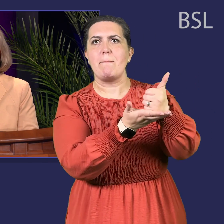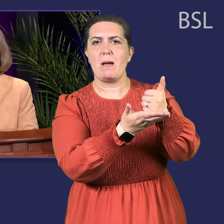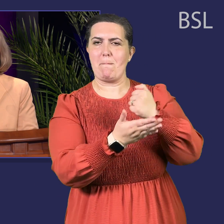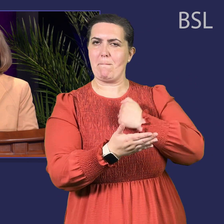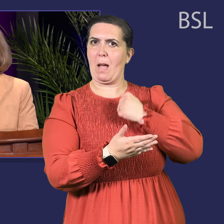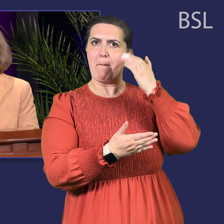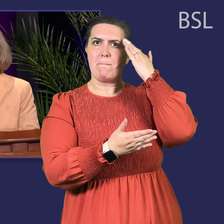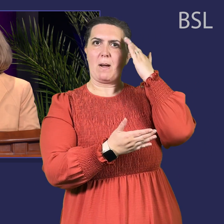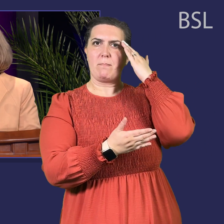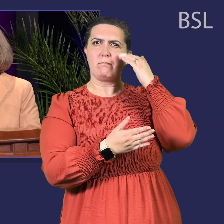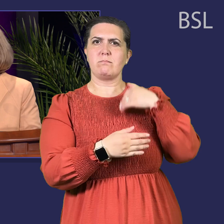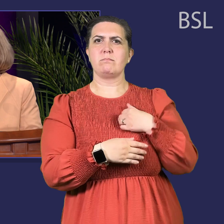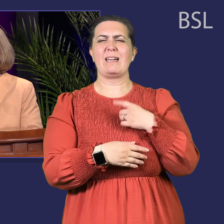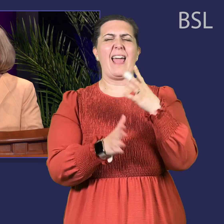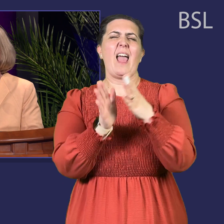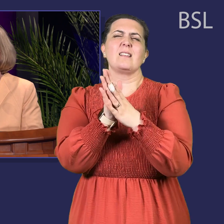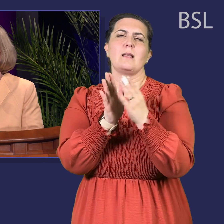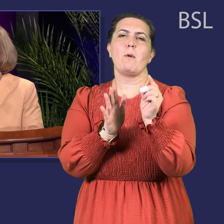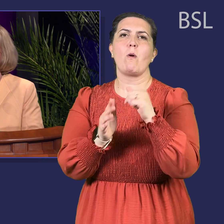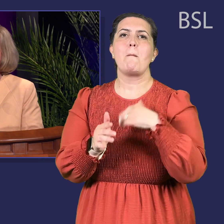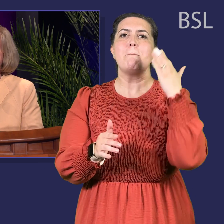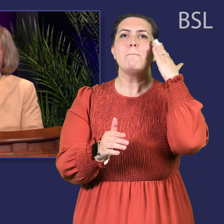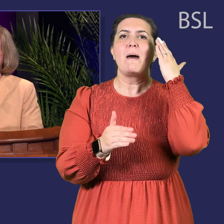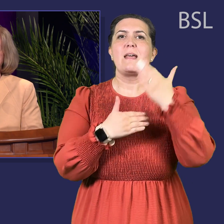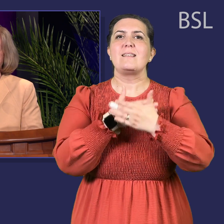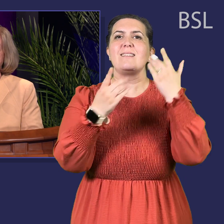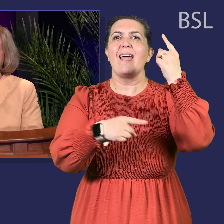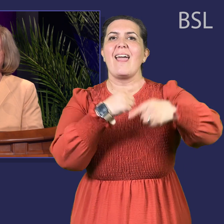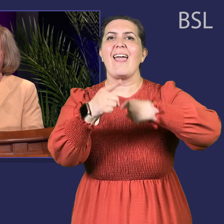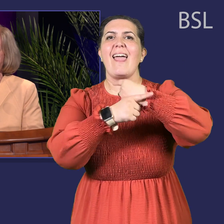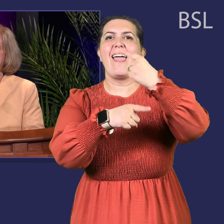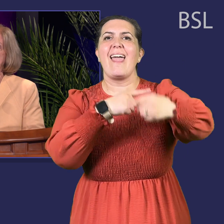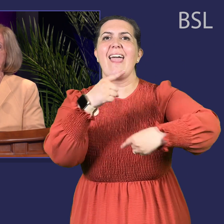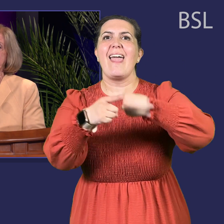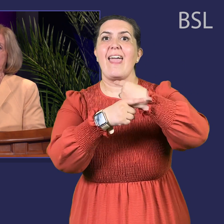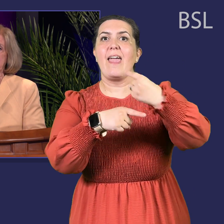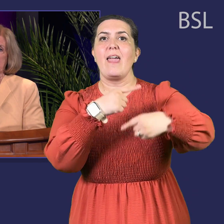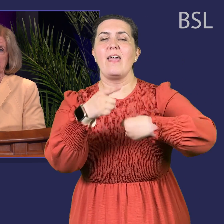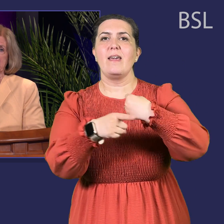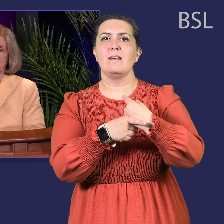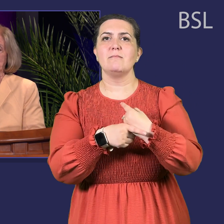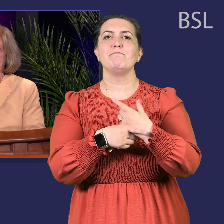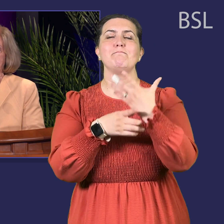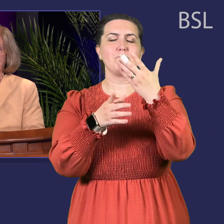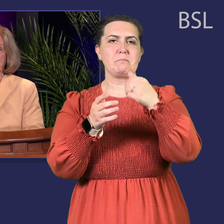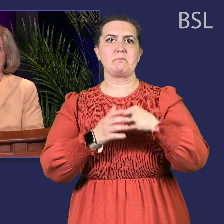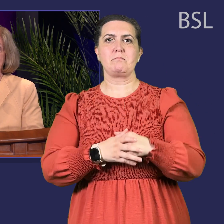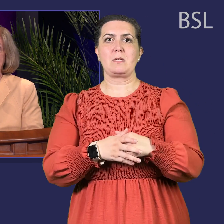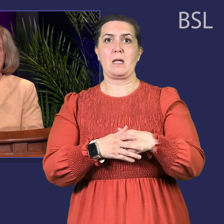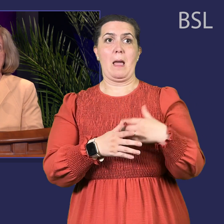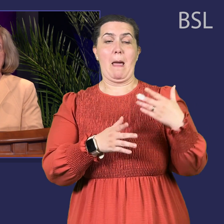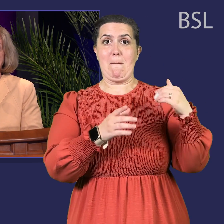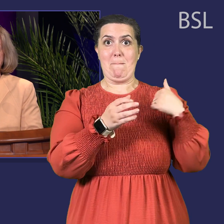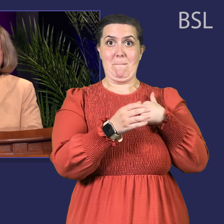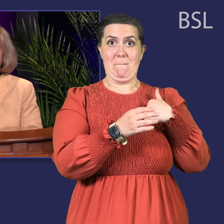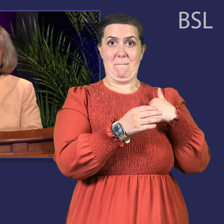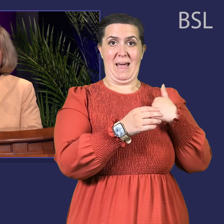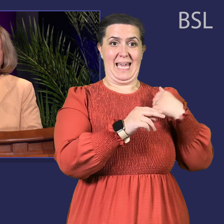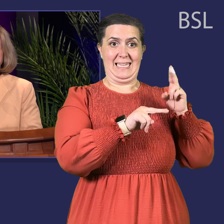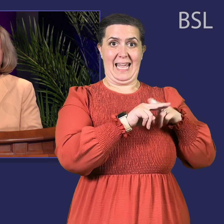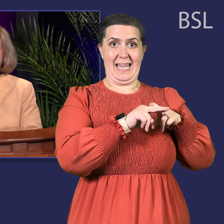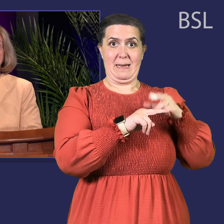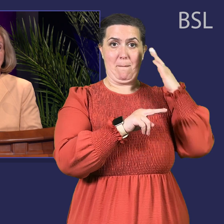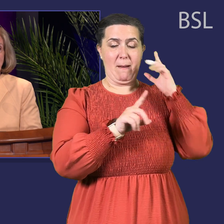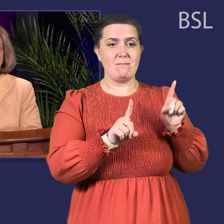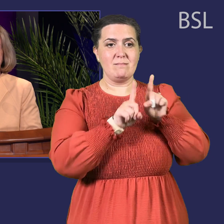took to help her when he was at home. One small example was on Mother's Day Sundays for several years. He would escort